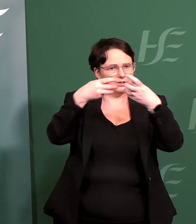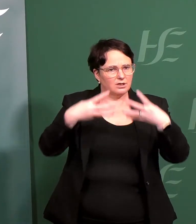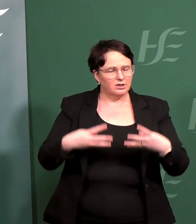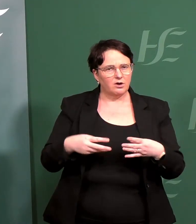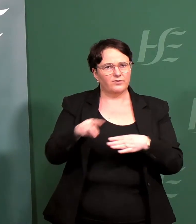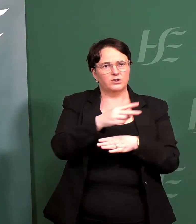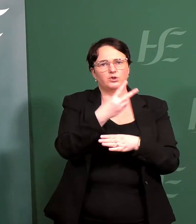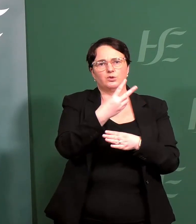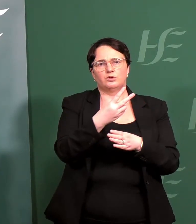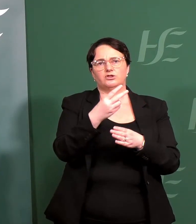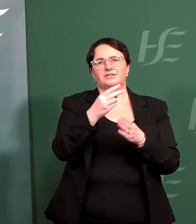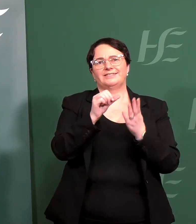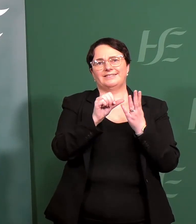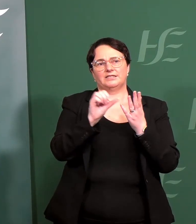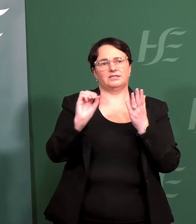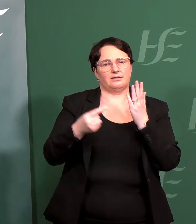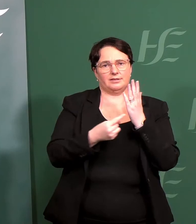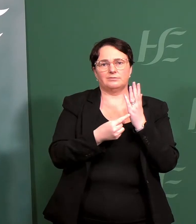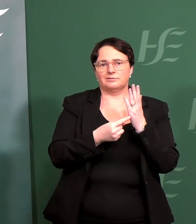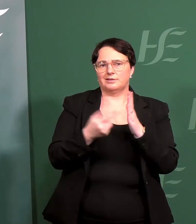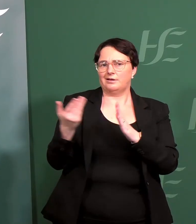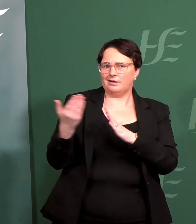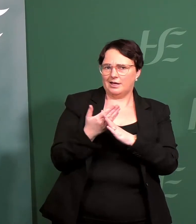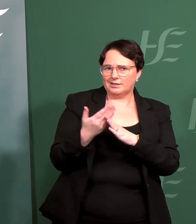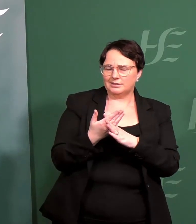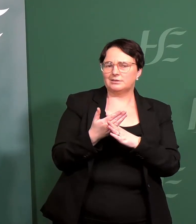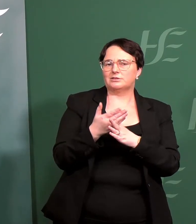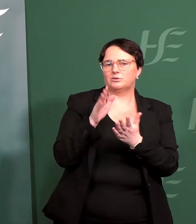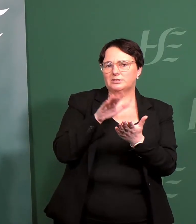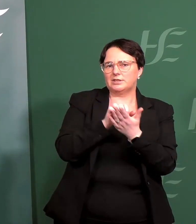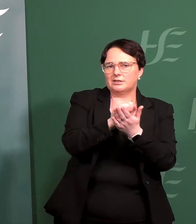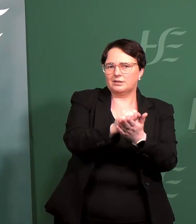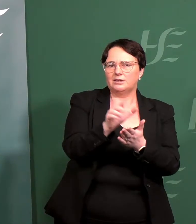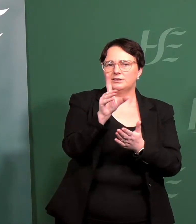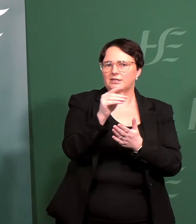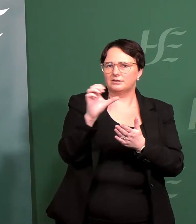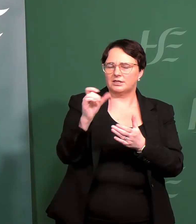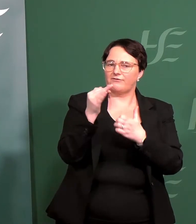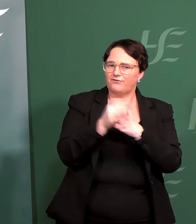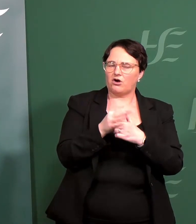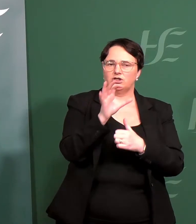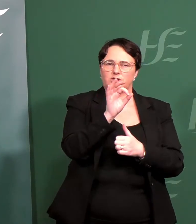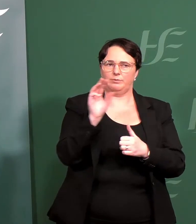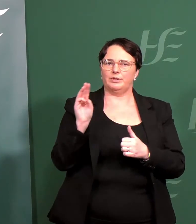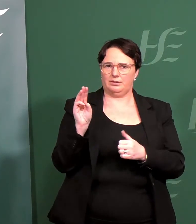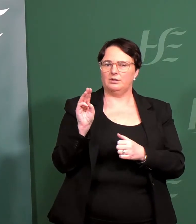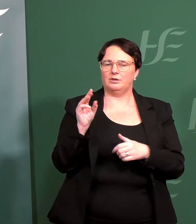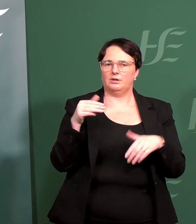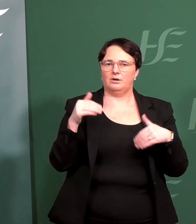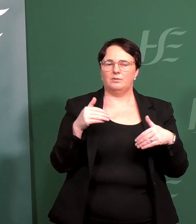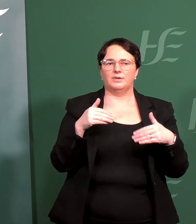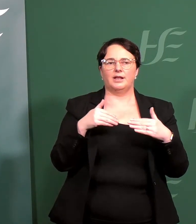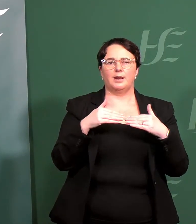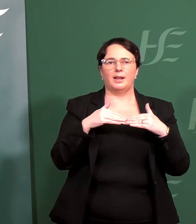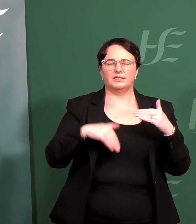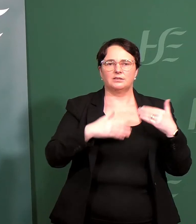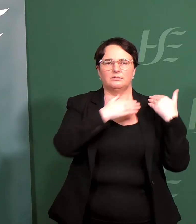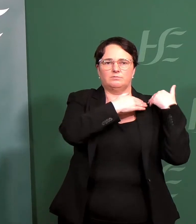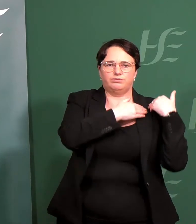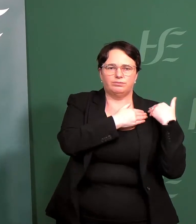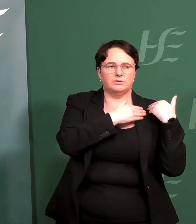136,000 accesses to diagnostics for GPs, which again relieved the burden on our health system.